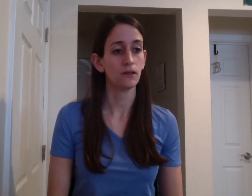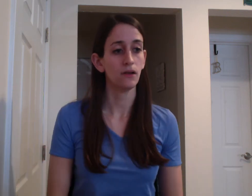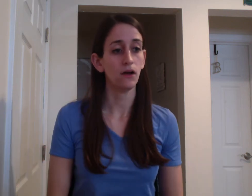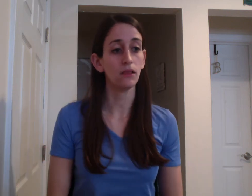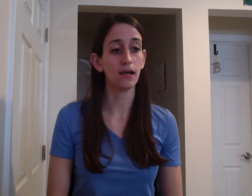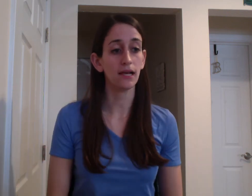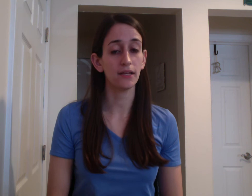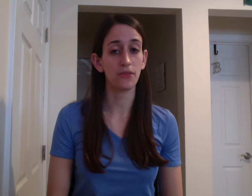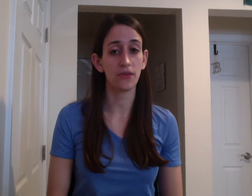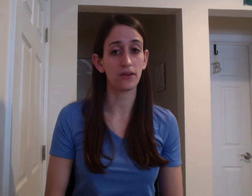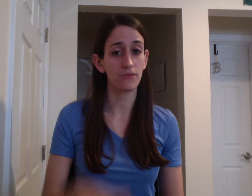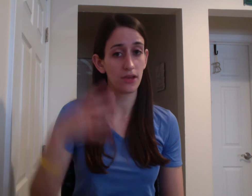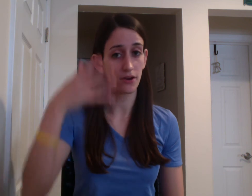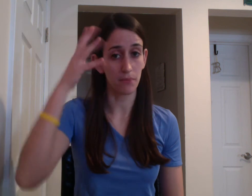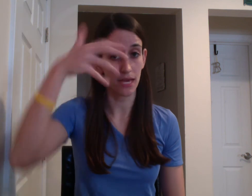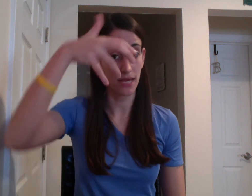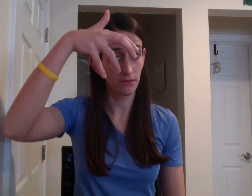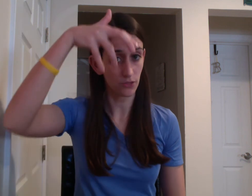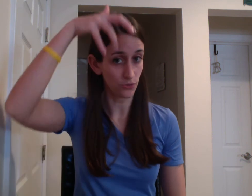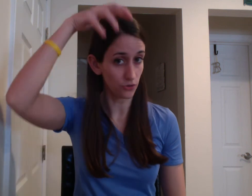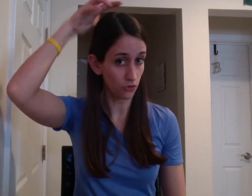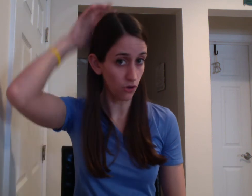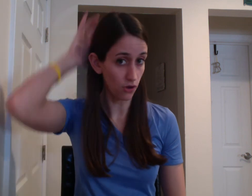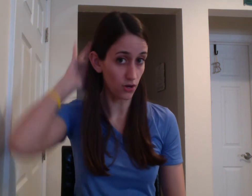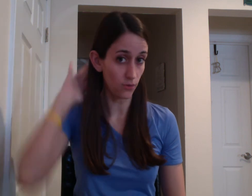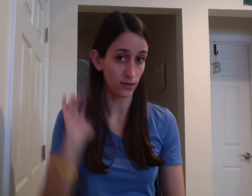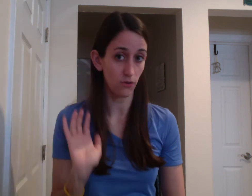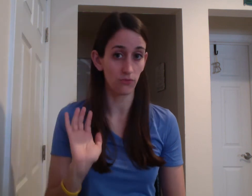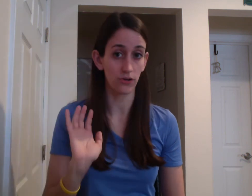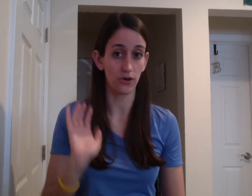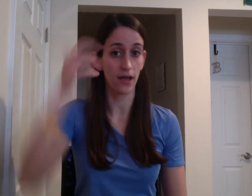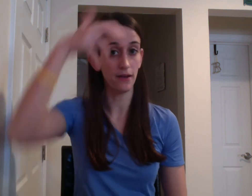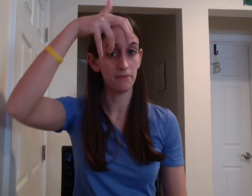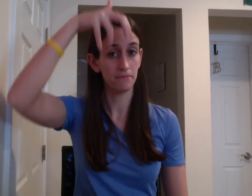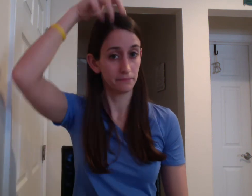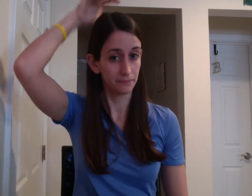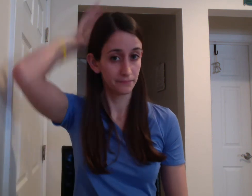A lion, think of their mane. So it's a claw going over your head.